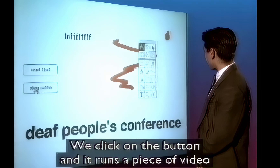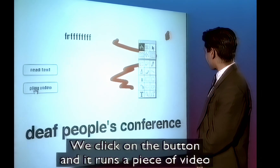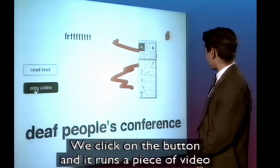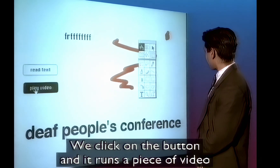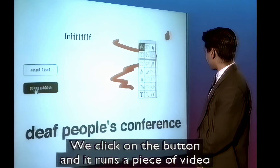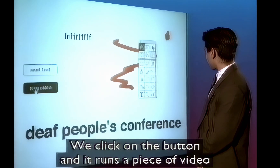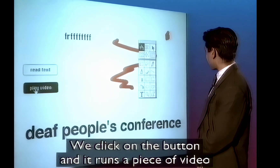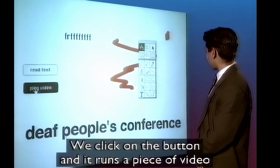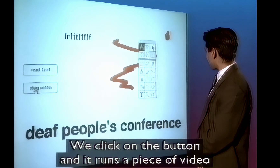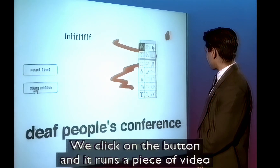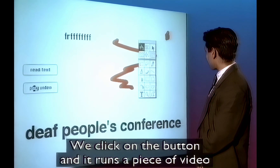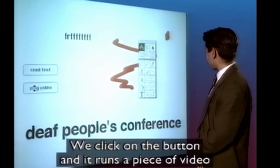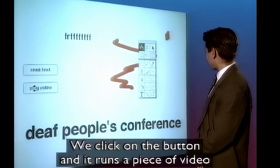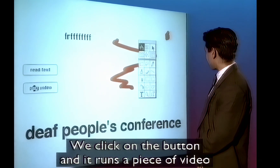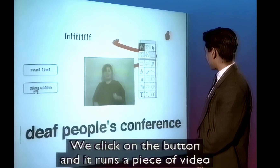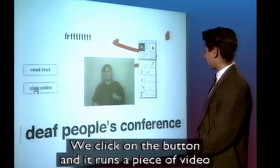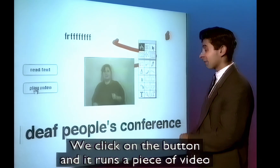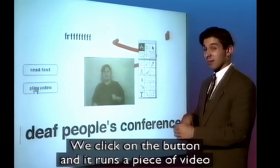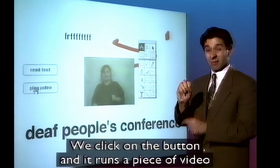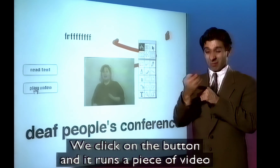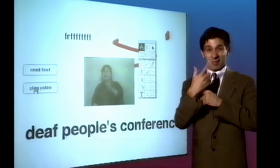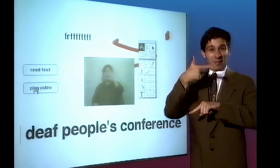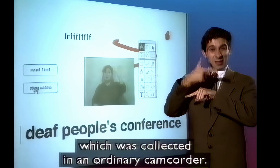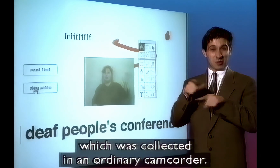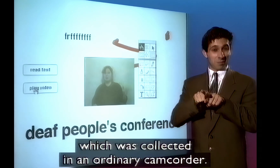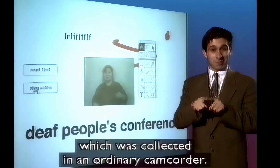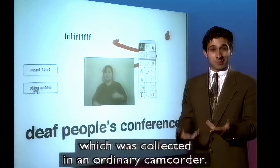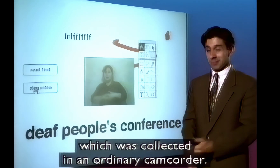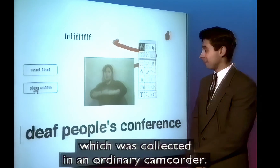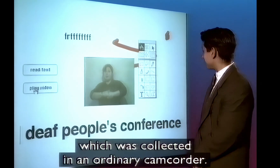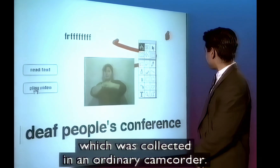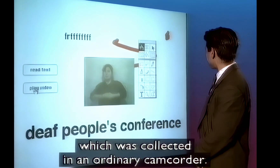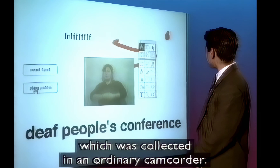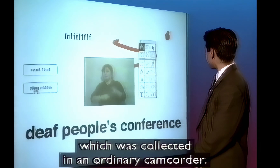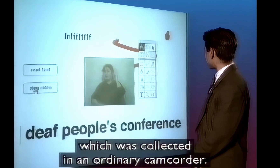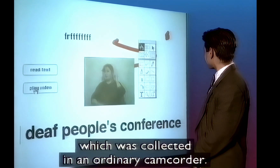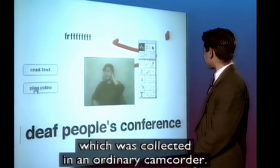now, it runs a piece of video which is collected with an ordinary camcorder.